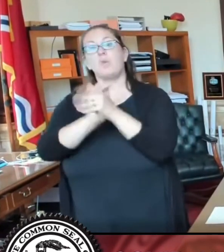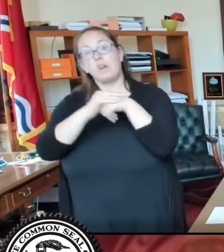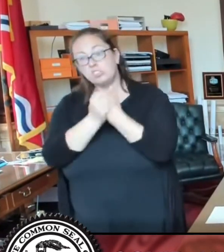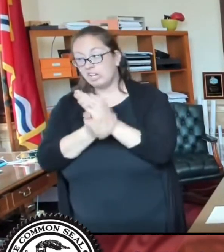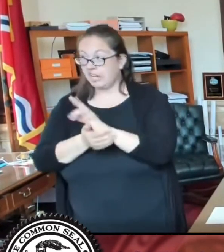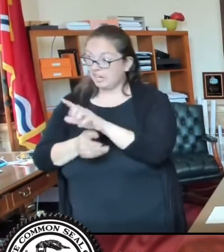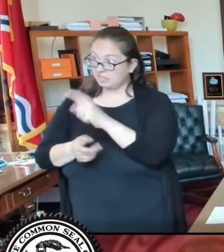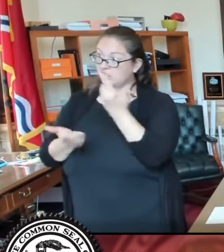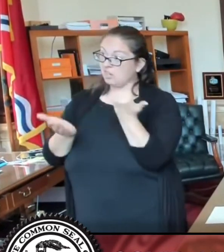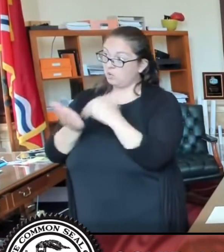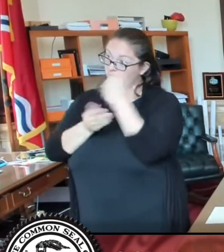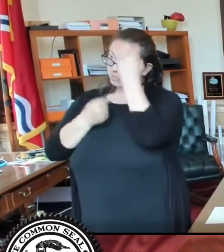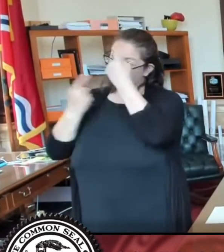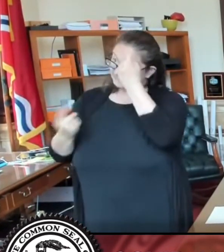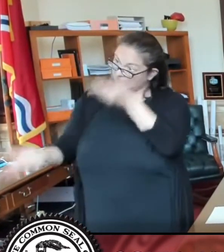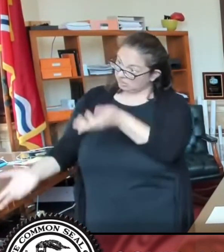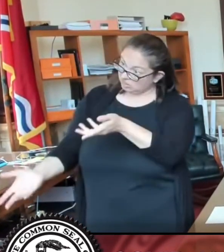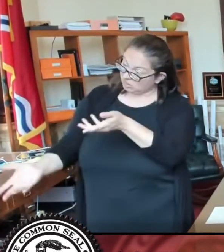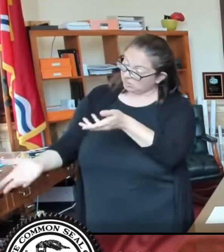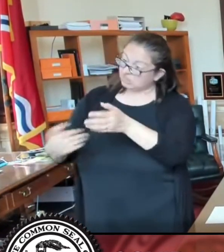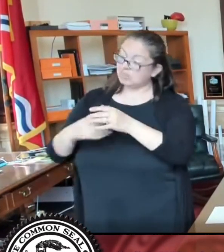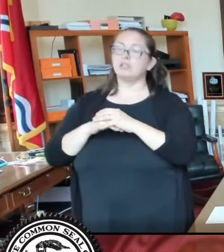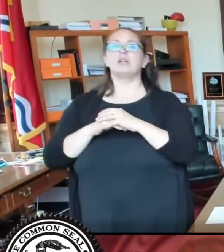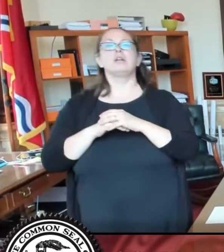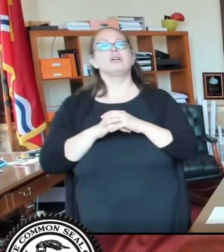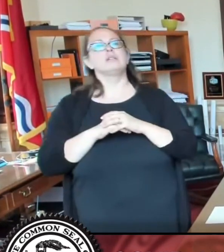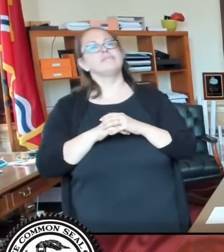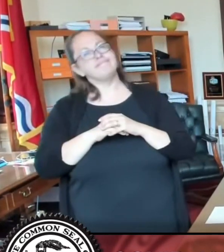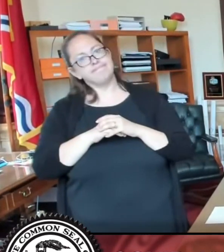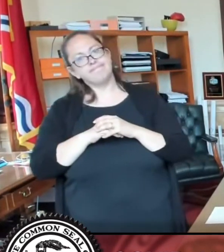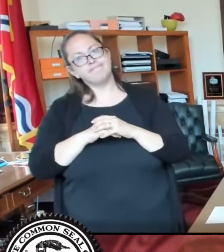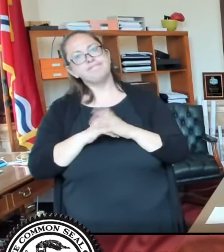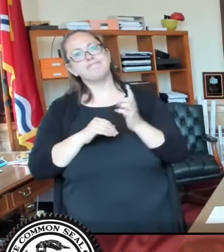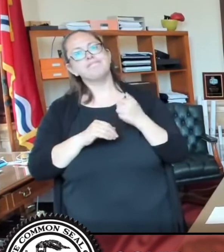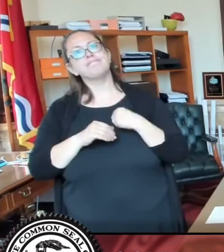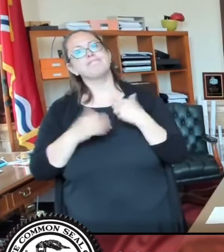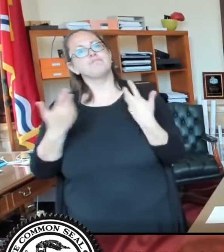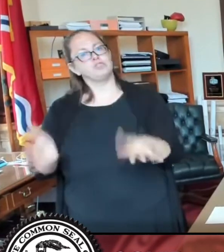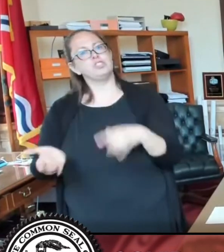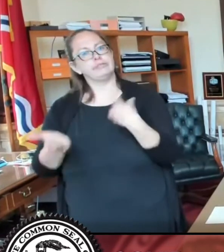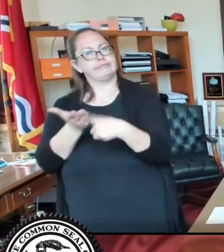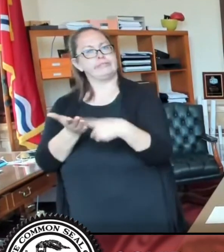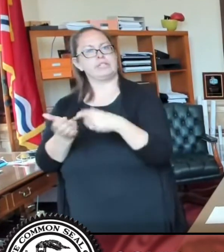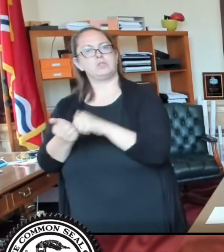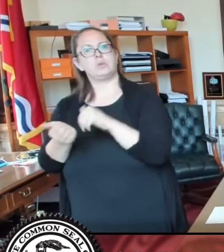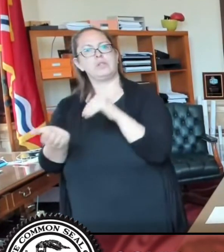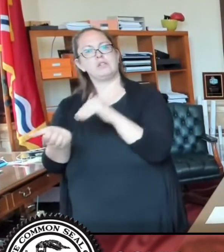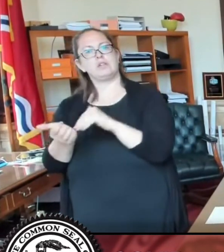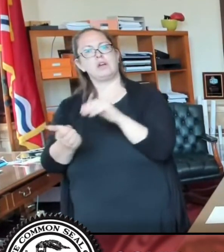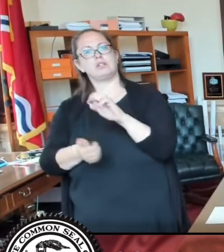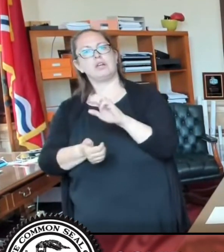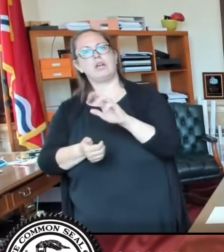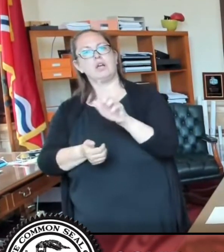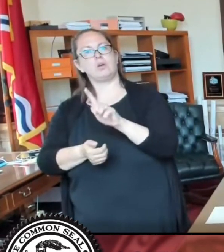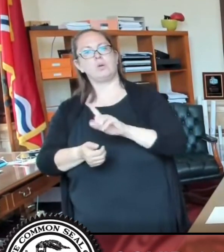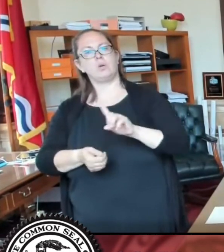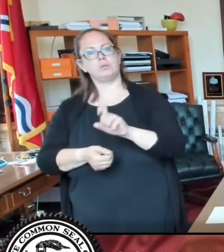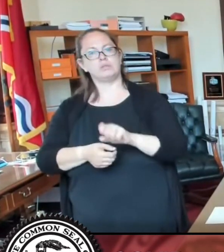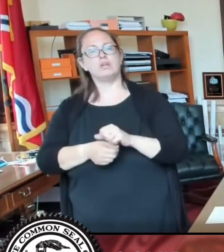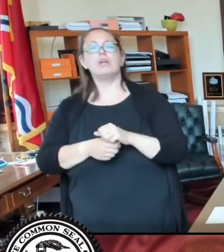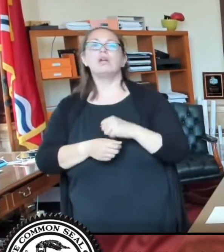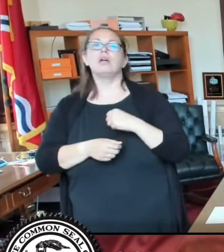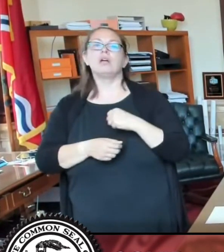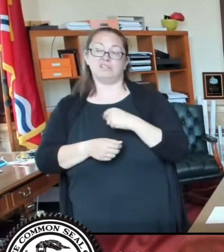reconsider that. Well, you know, I've had that conversation with Dr. Eccles, and what he would tell you, and I think